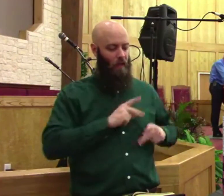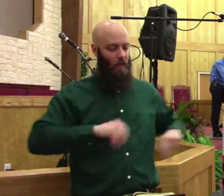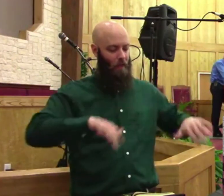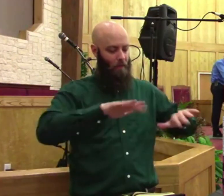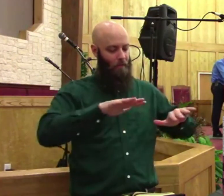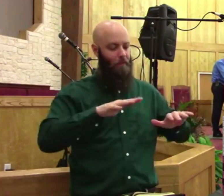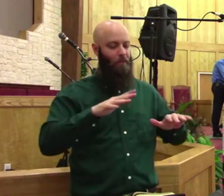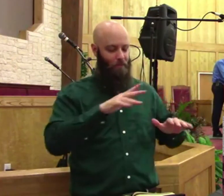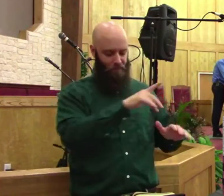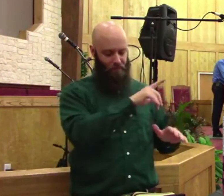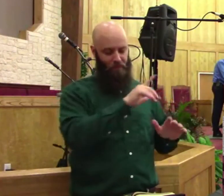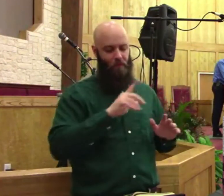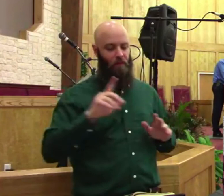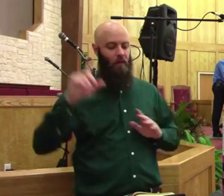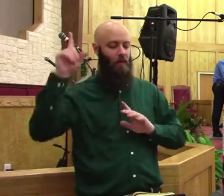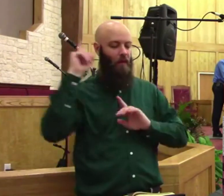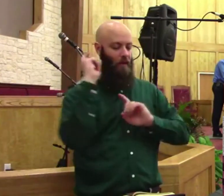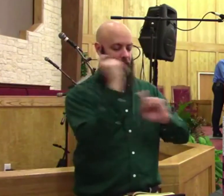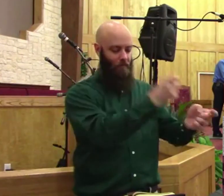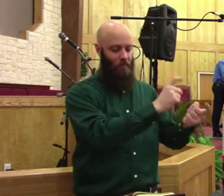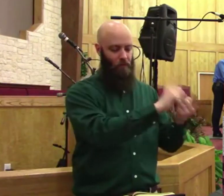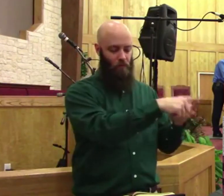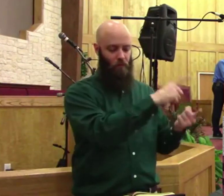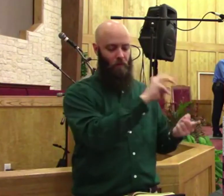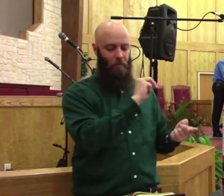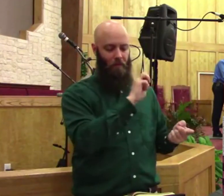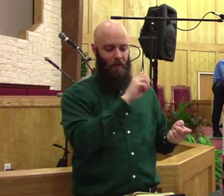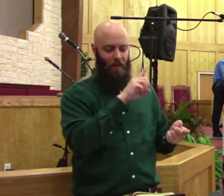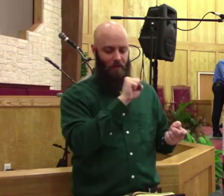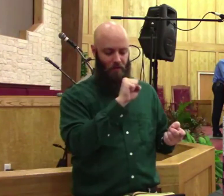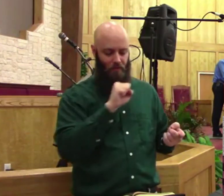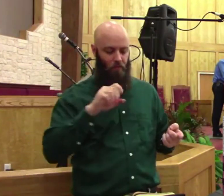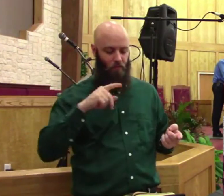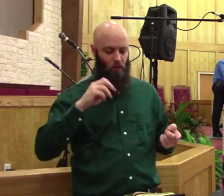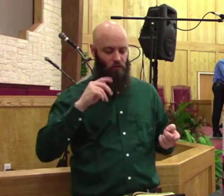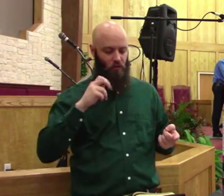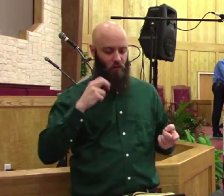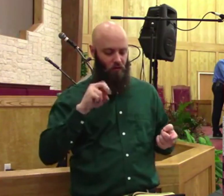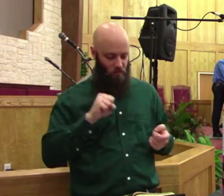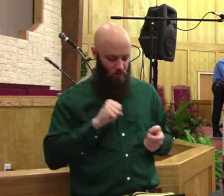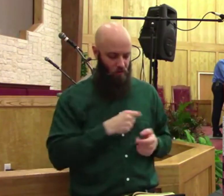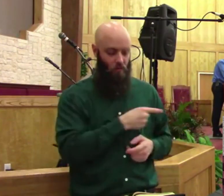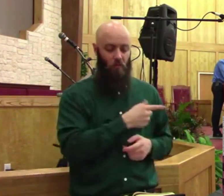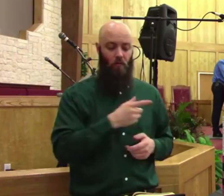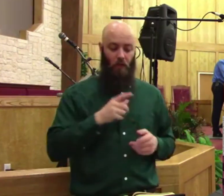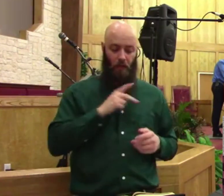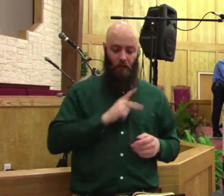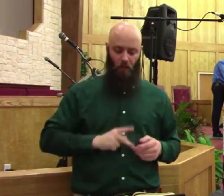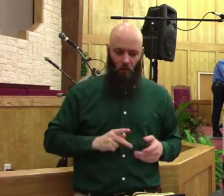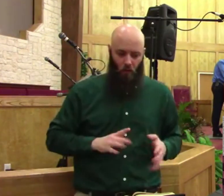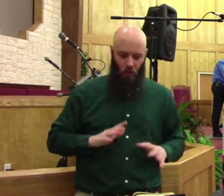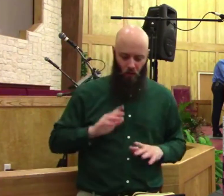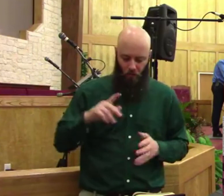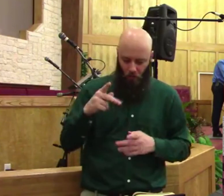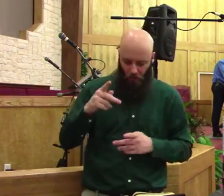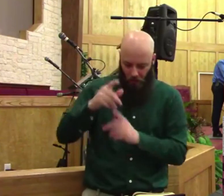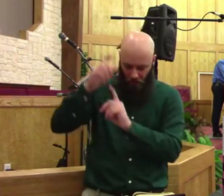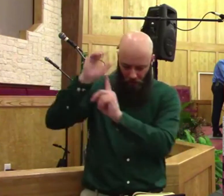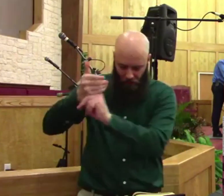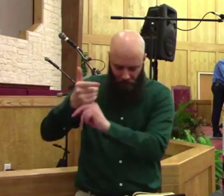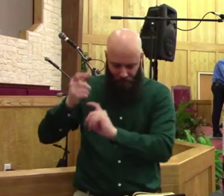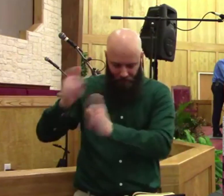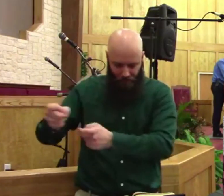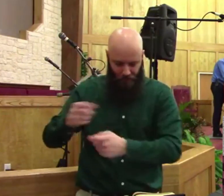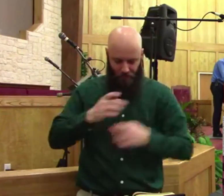and Daniel was clothed with purple. A chain of gold was put around his neck, and a proclamation was made about him that he should be